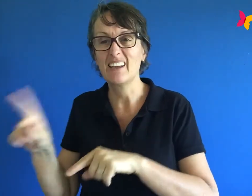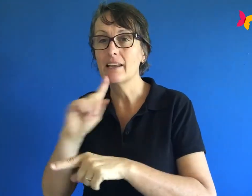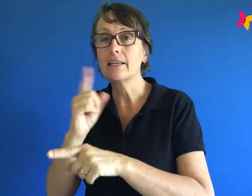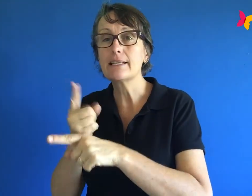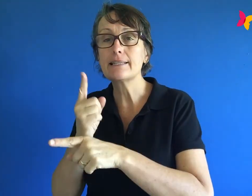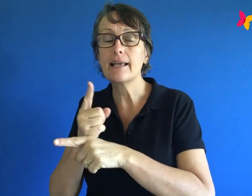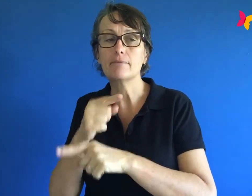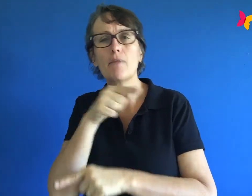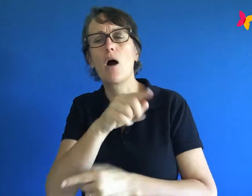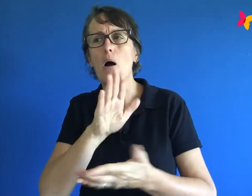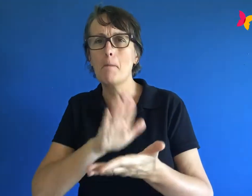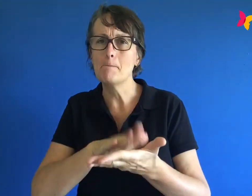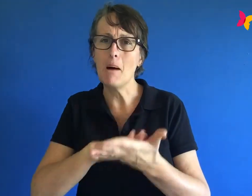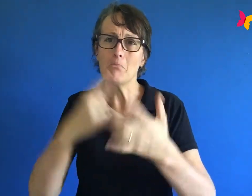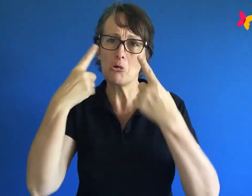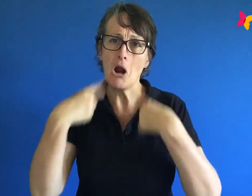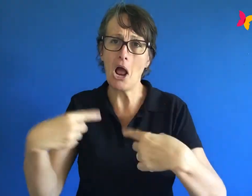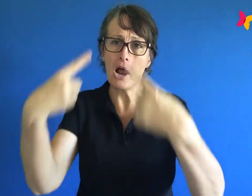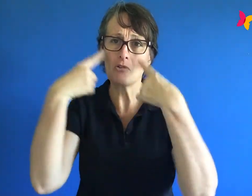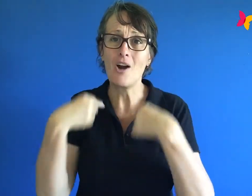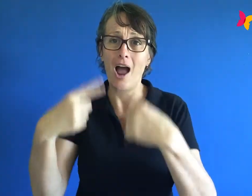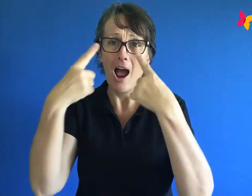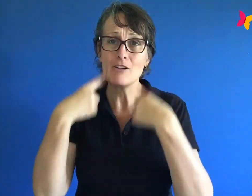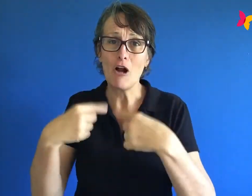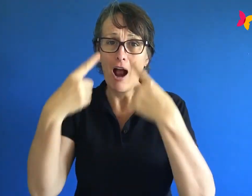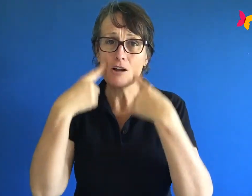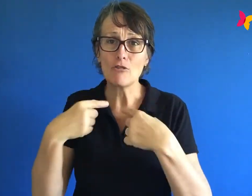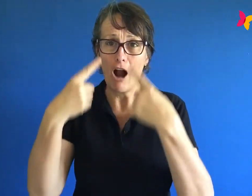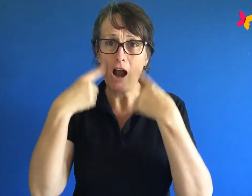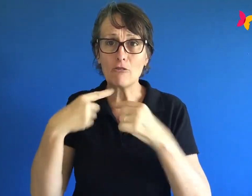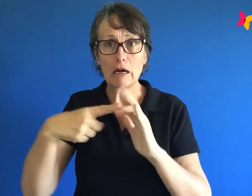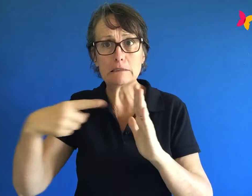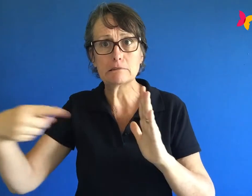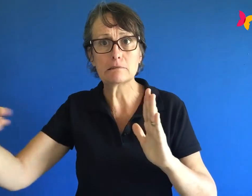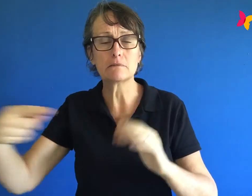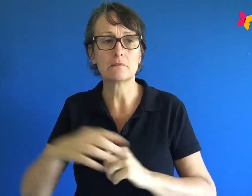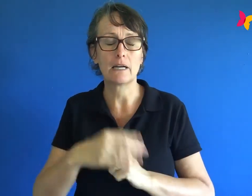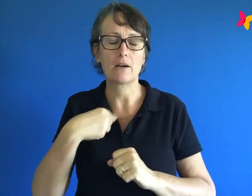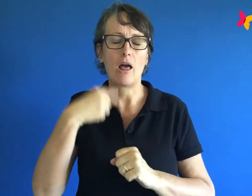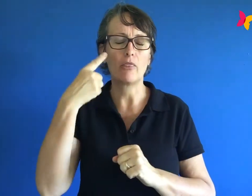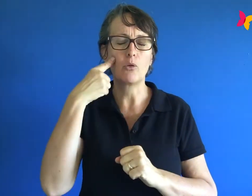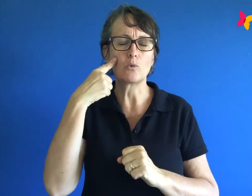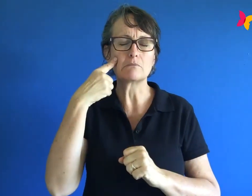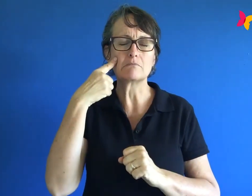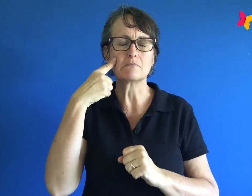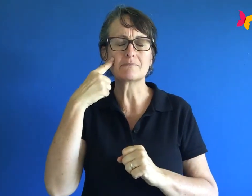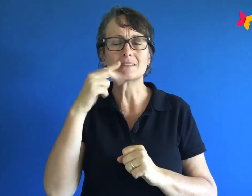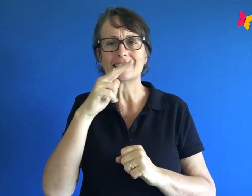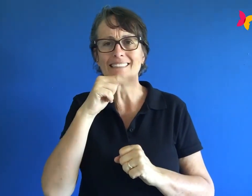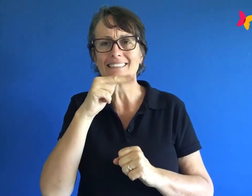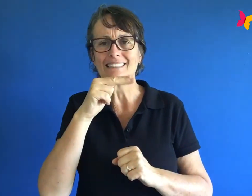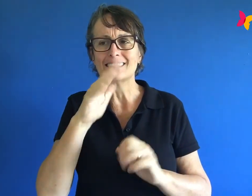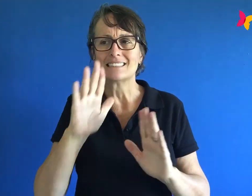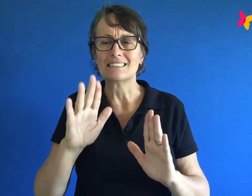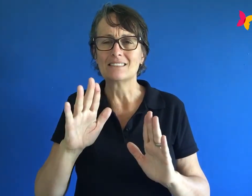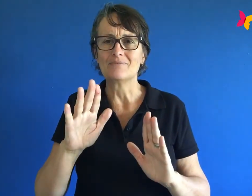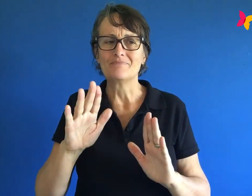Mum won't stop crying. I remember just thinking, like your whole world just collapses, your